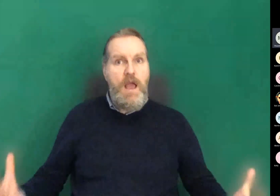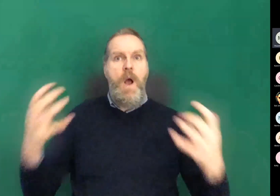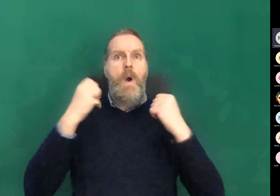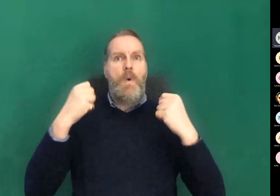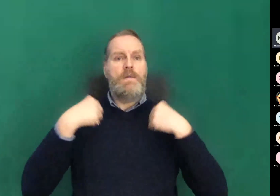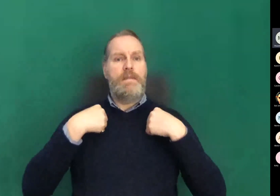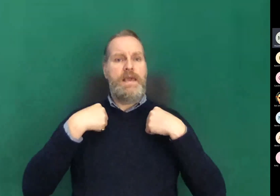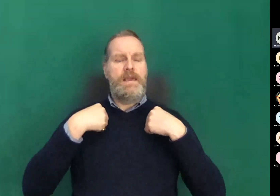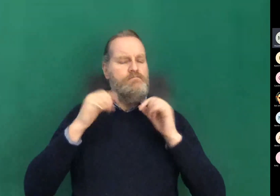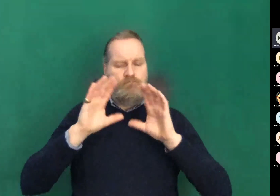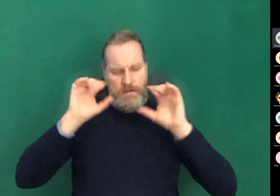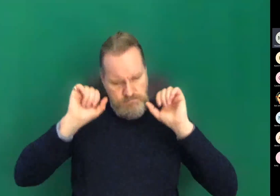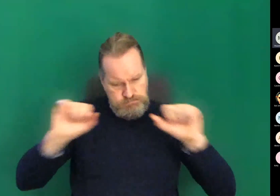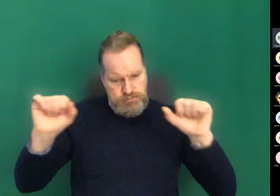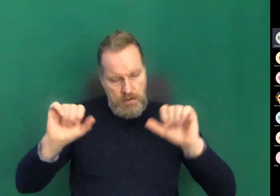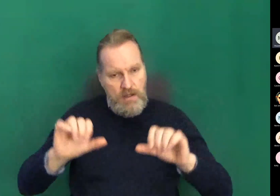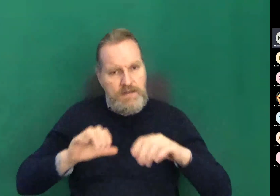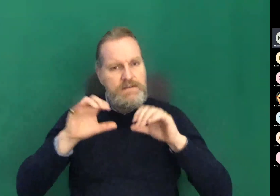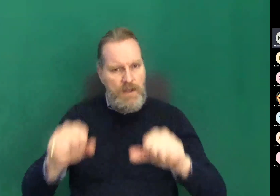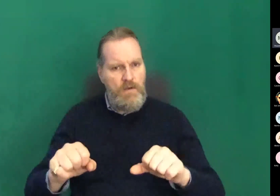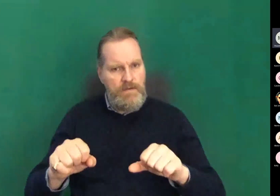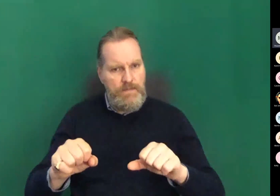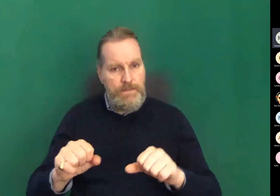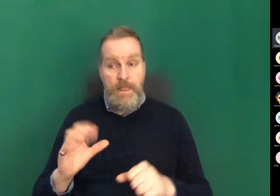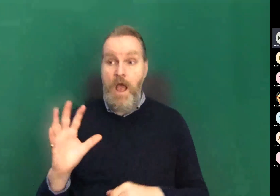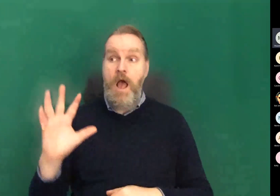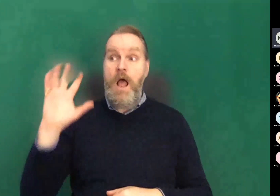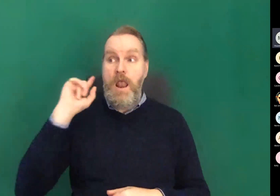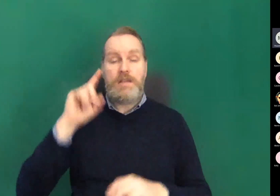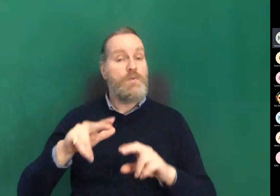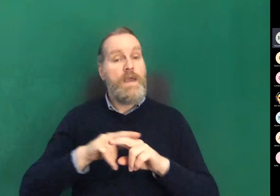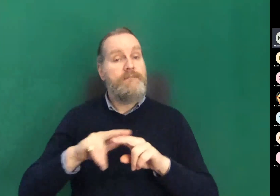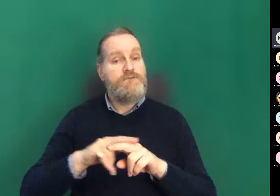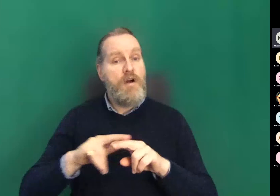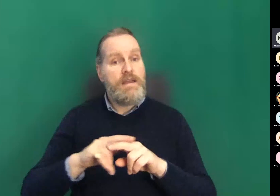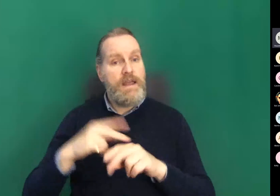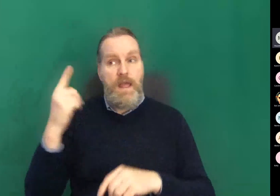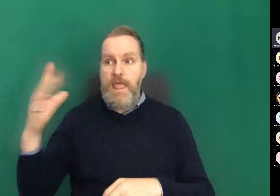On Friday, I was asked if I would do this presentation. Did I think,